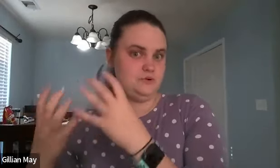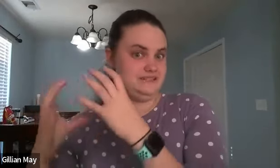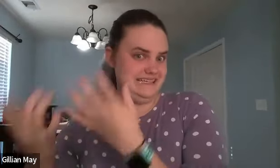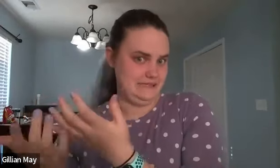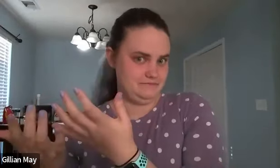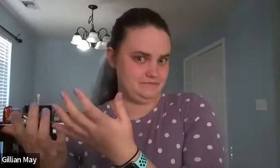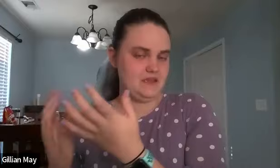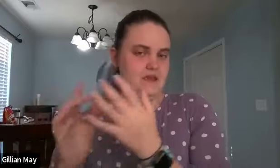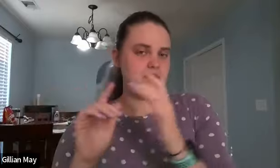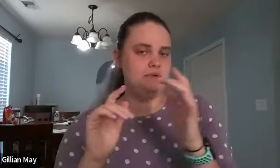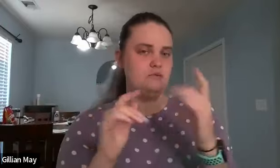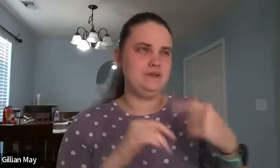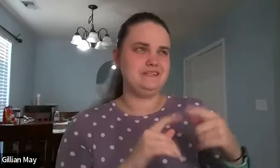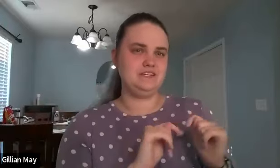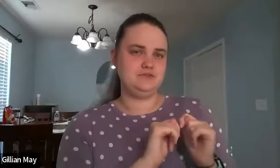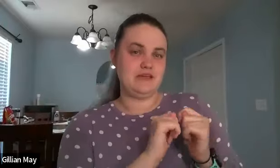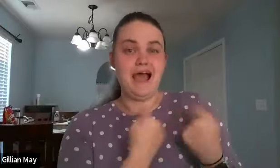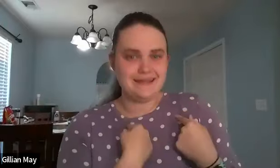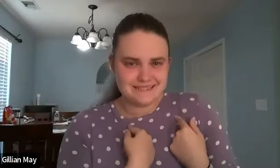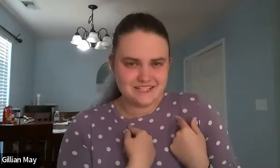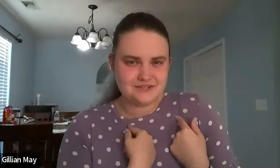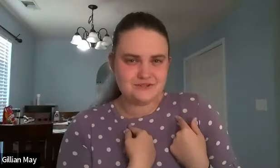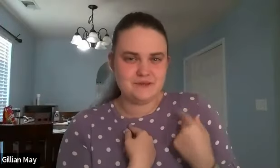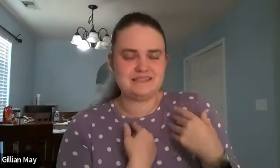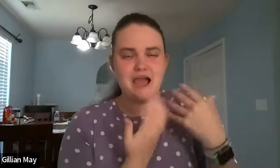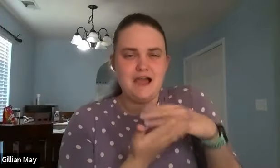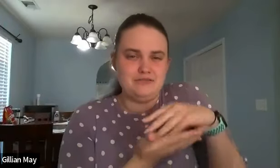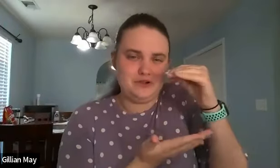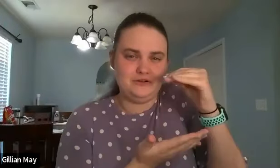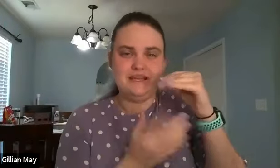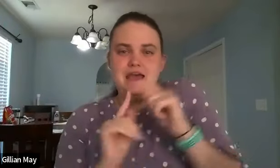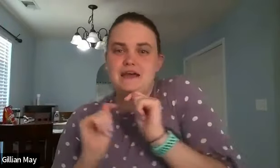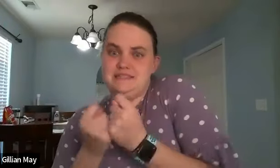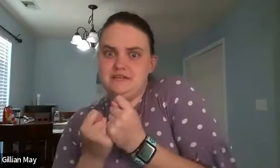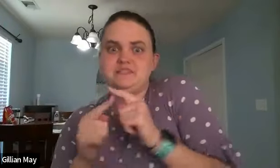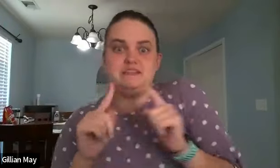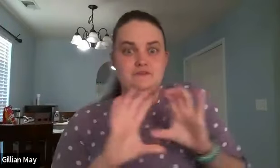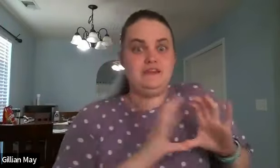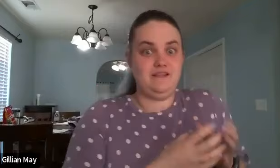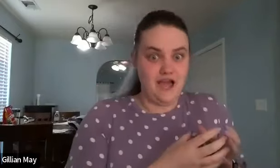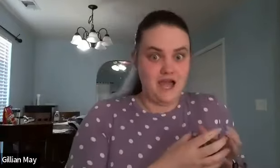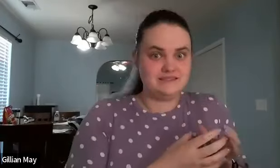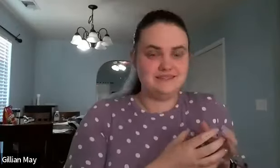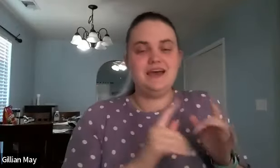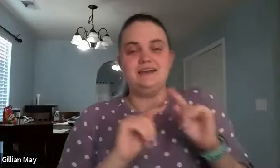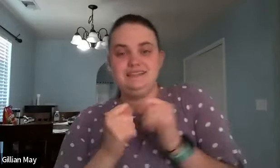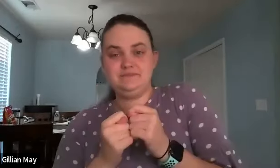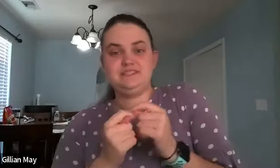or a team. But I tend to use because I've learned a team is different than a class. A team is different